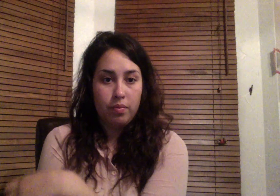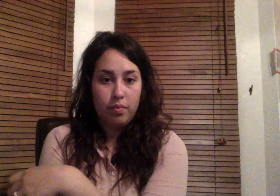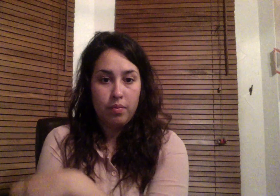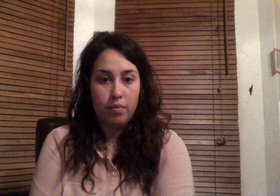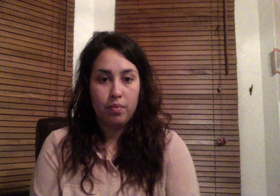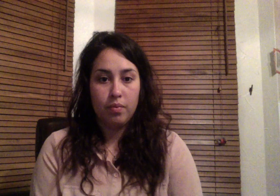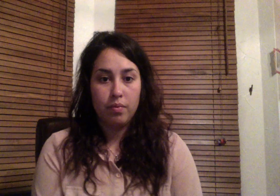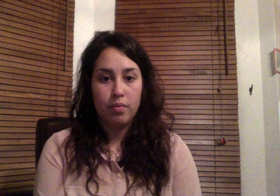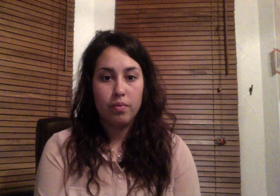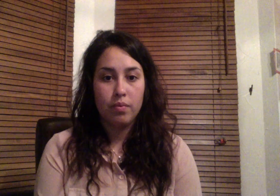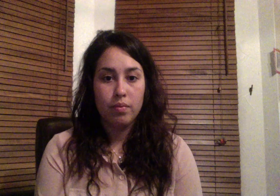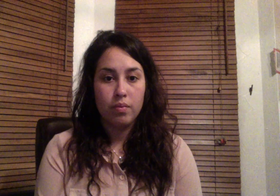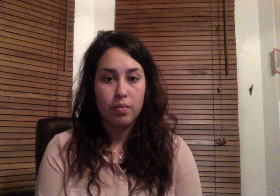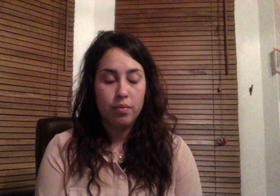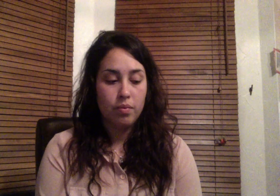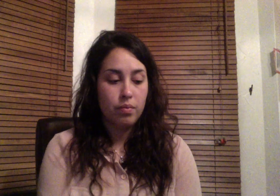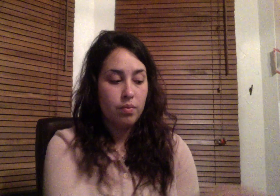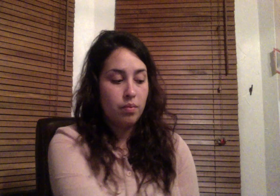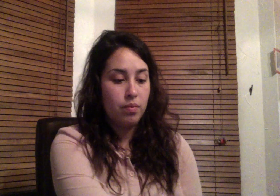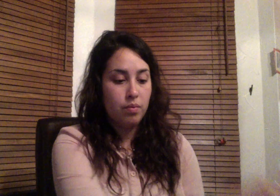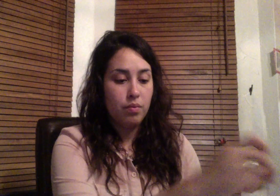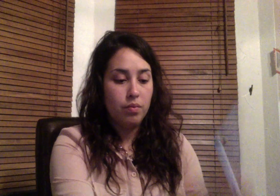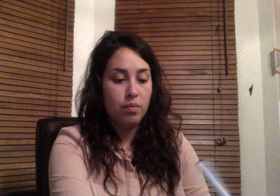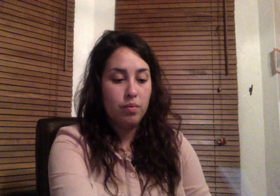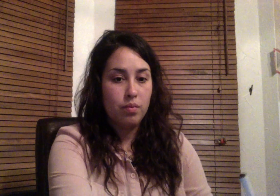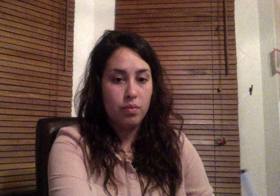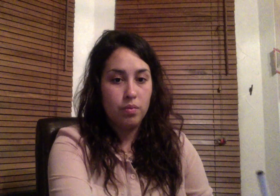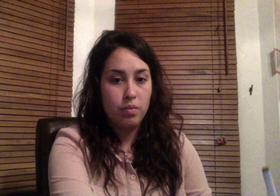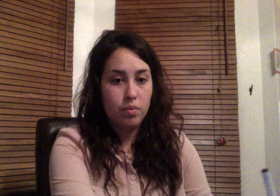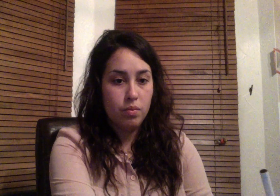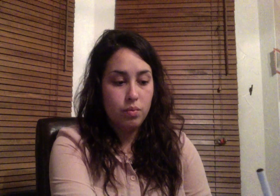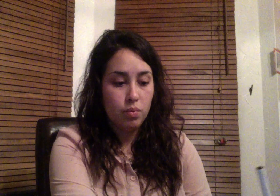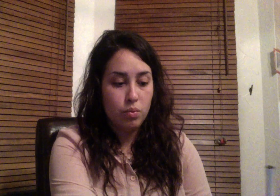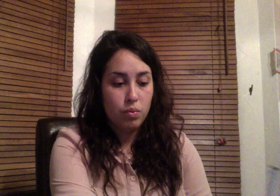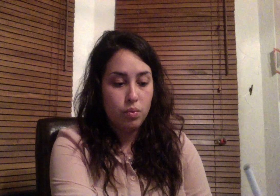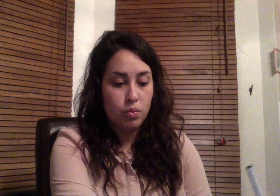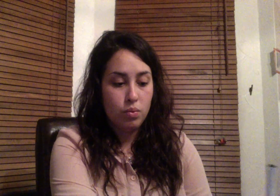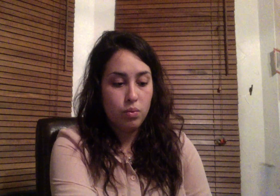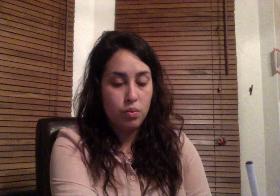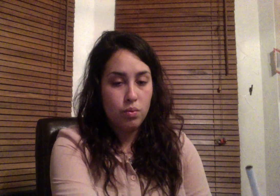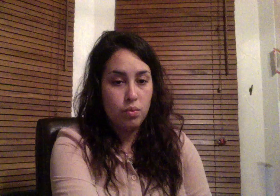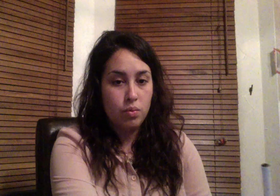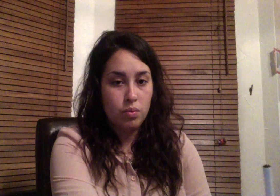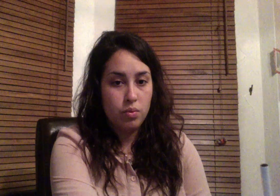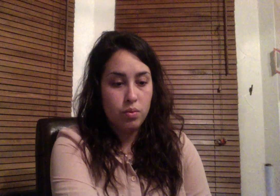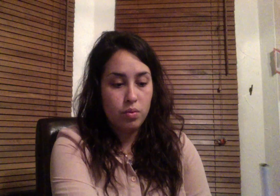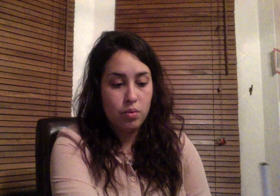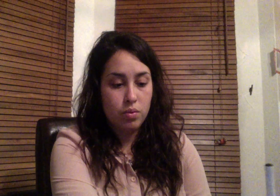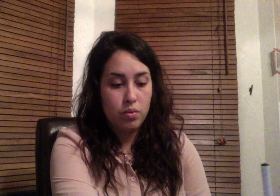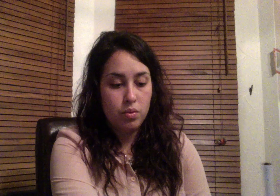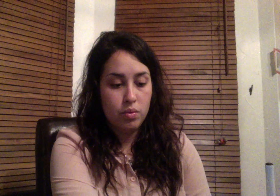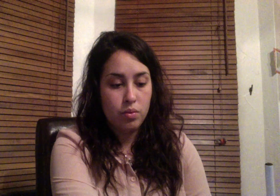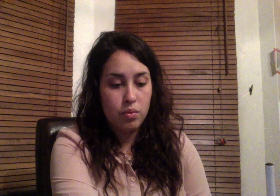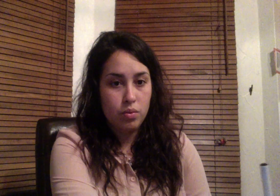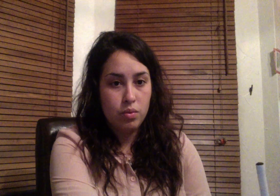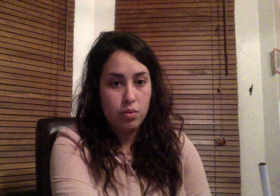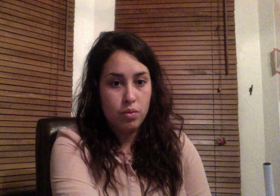Plants have tubes called xylem, located in the stems through which the water from the ground is sucked into